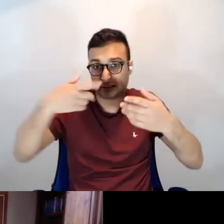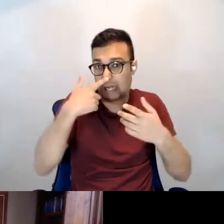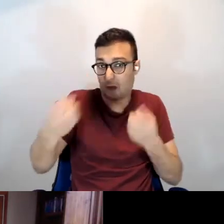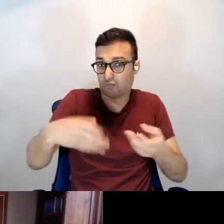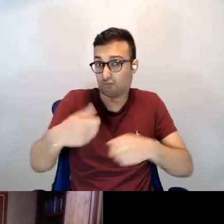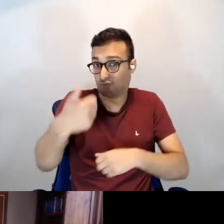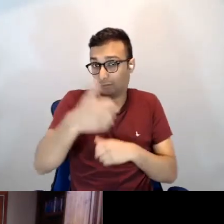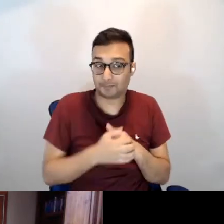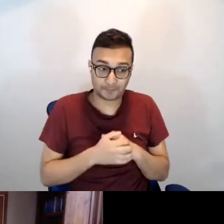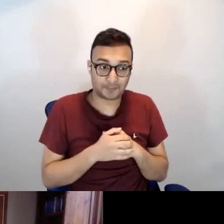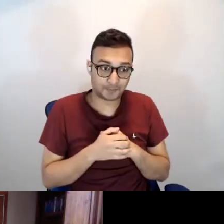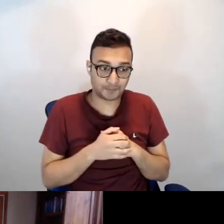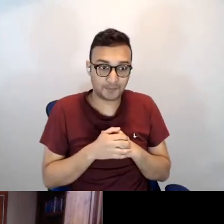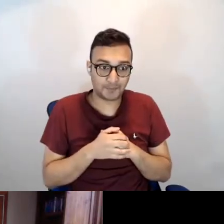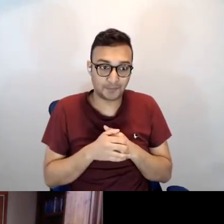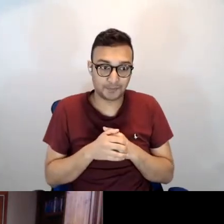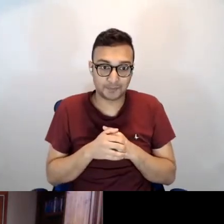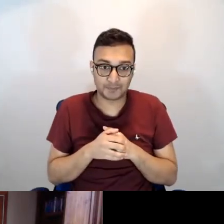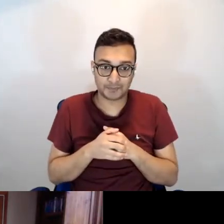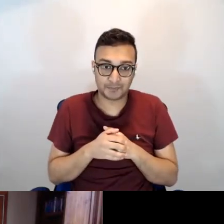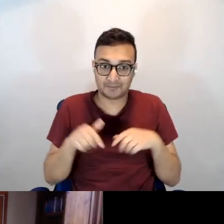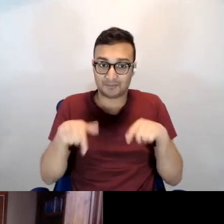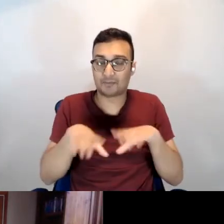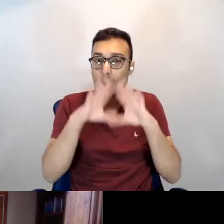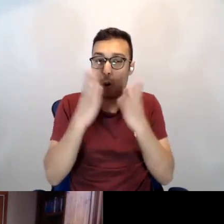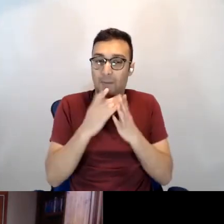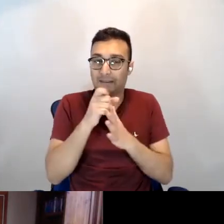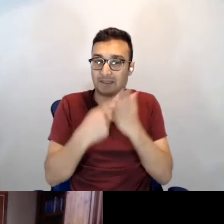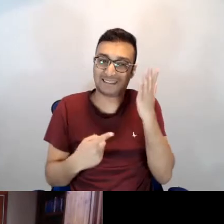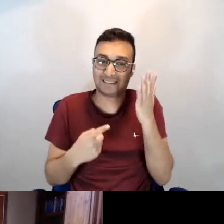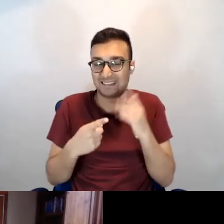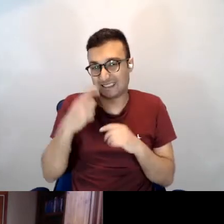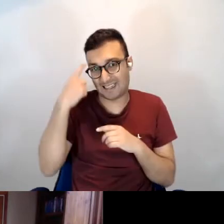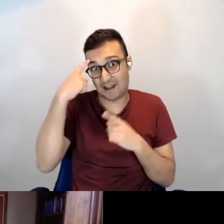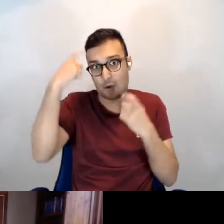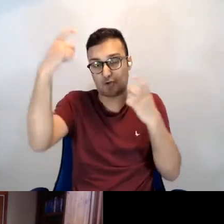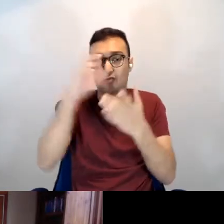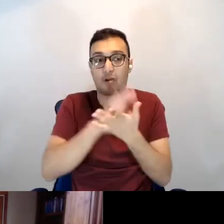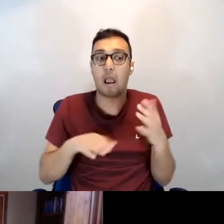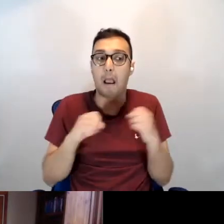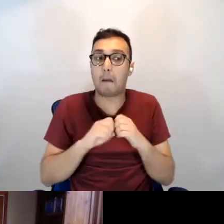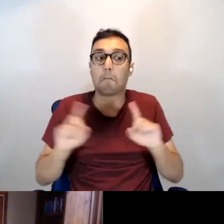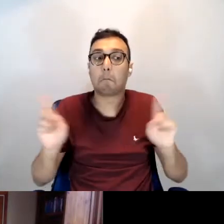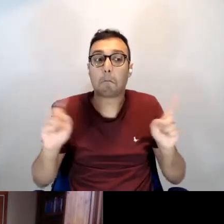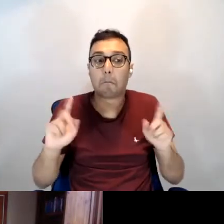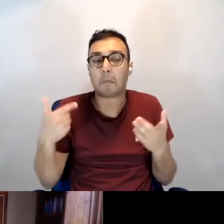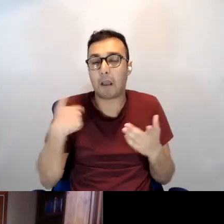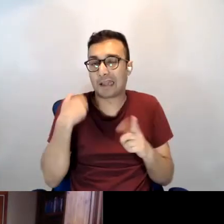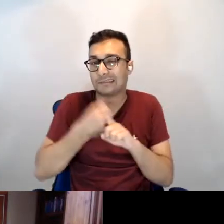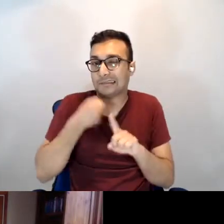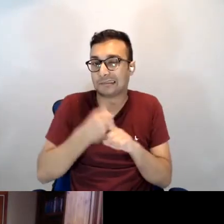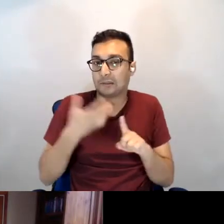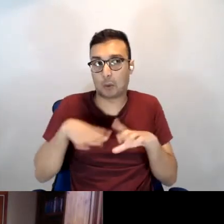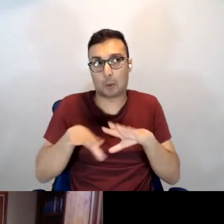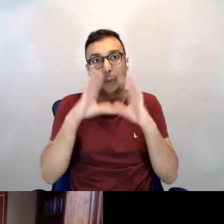So just a little bit about the Global Disability Innovation Hub. We are a research and practice centre driving disability innovation for a fairer world. We were born out